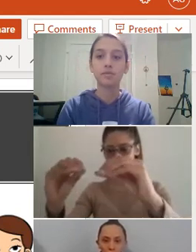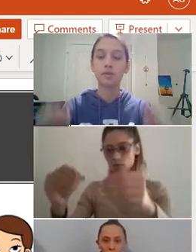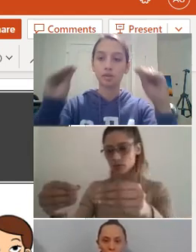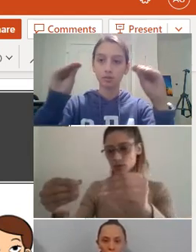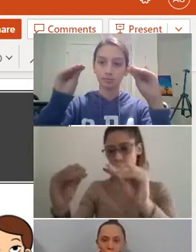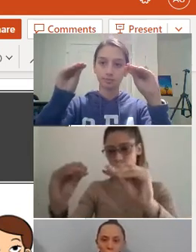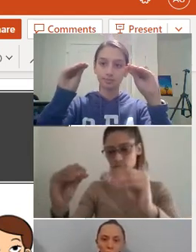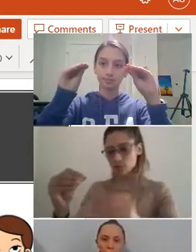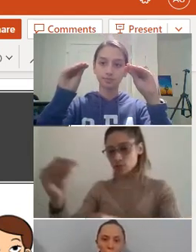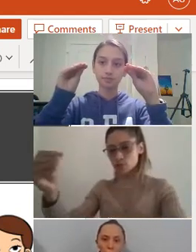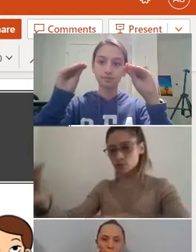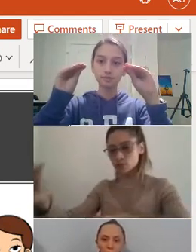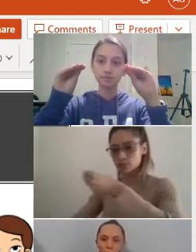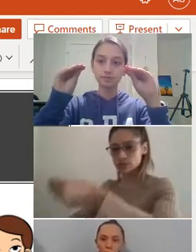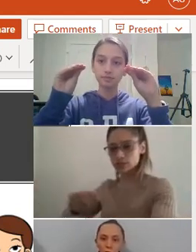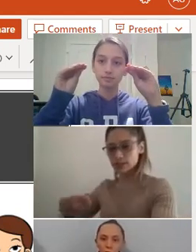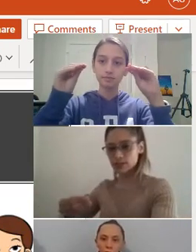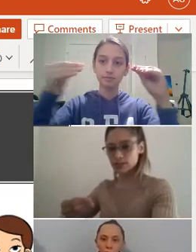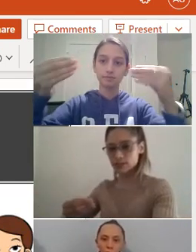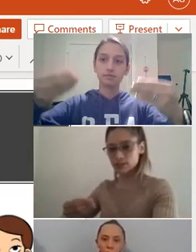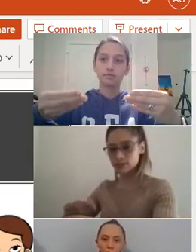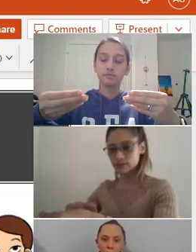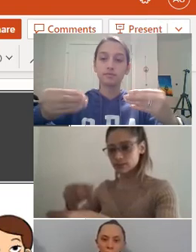So you're gonna get a claw type sort of hand.